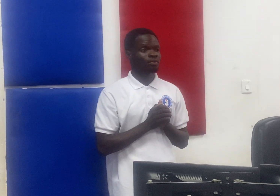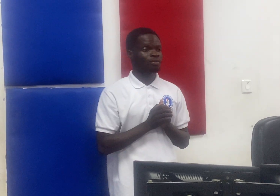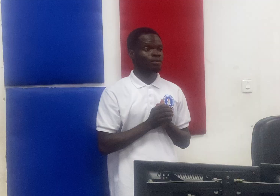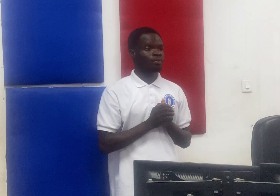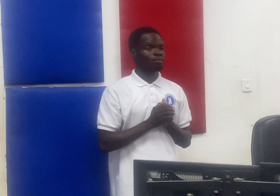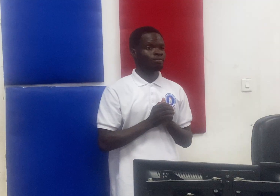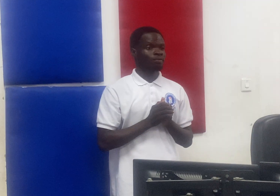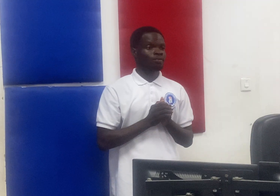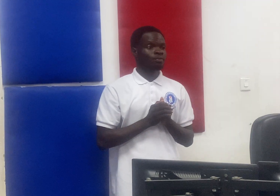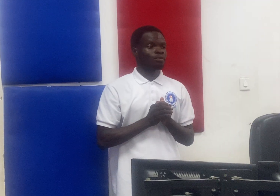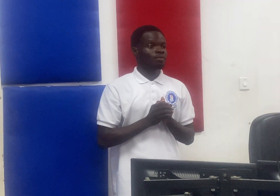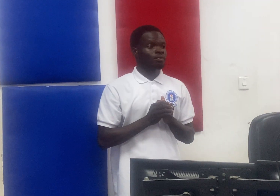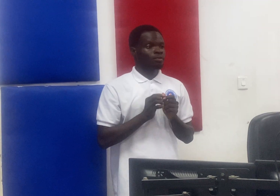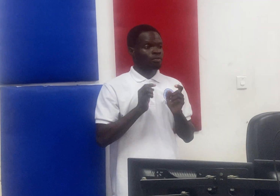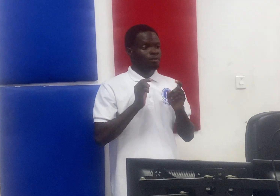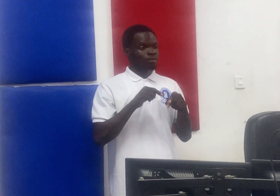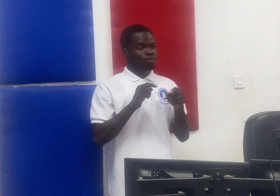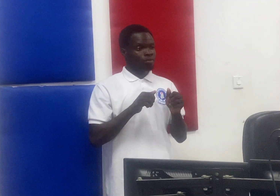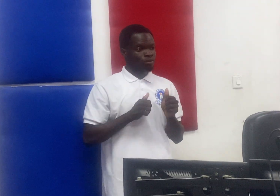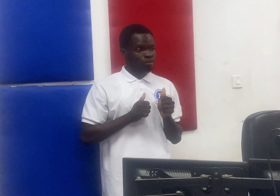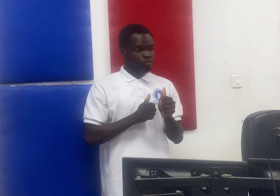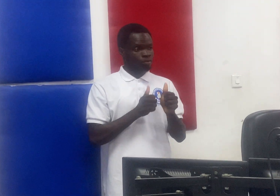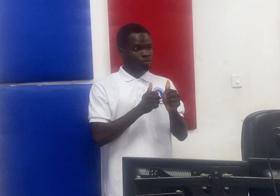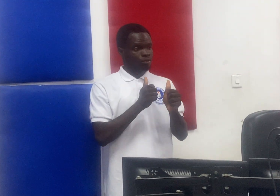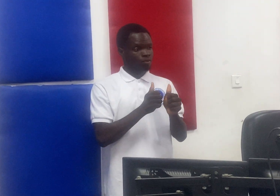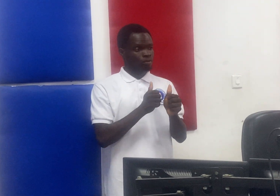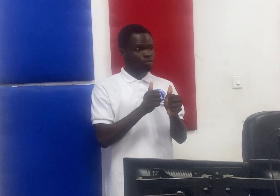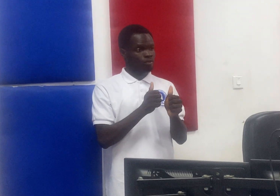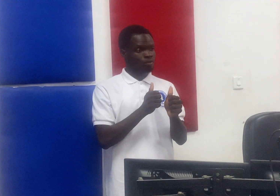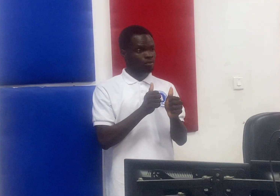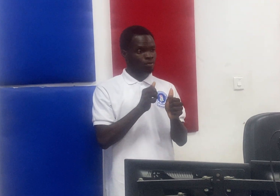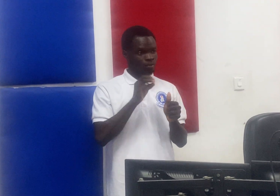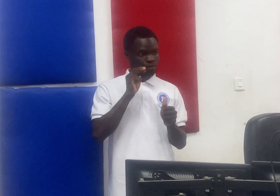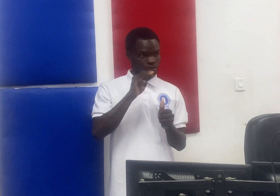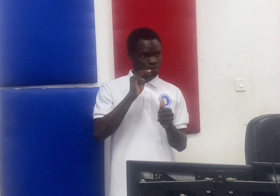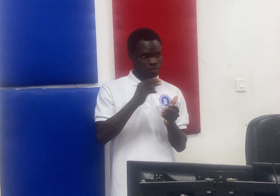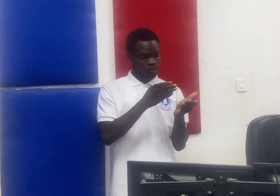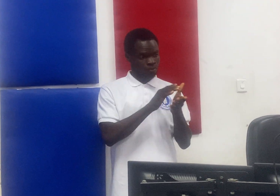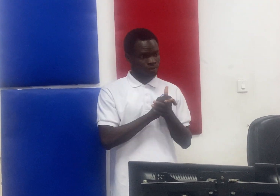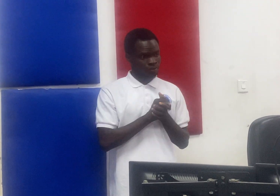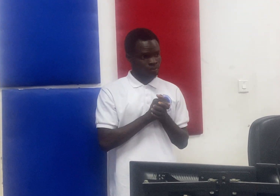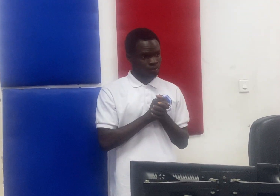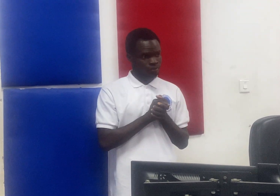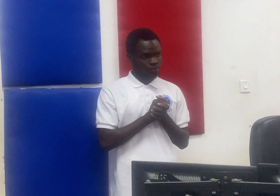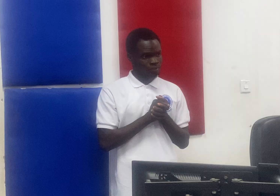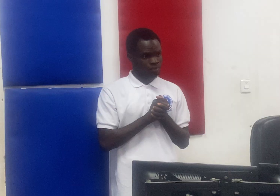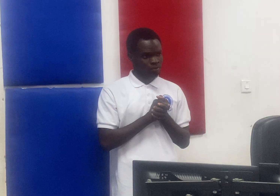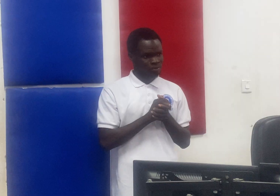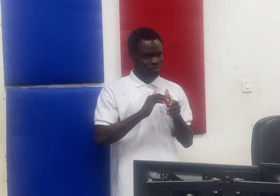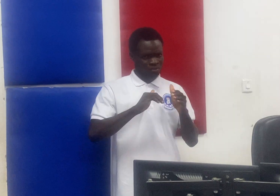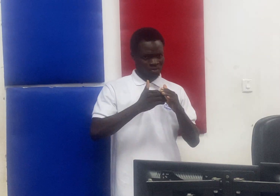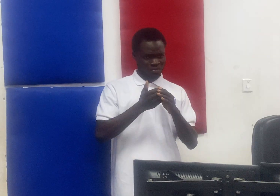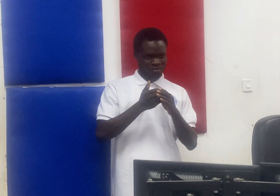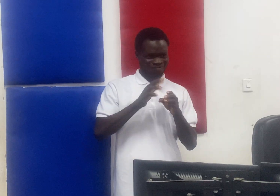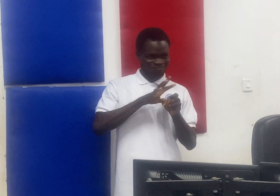Okay, there's a follow-up question to the stereotype affecting your social and emotional lives. I